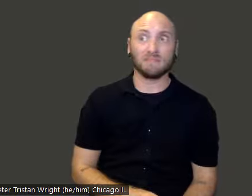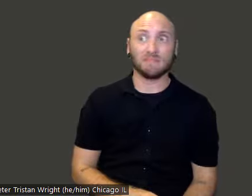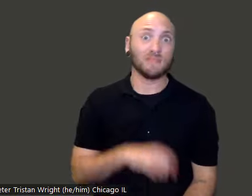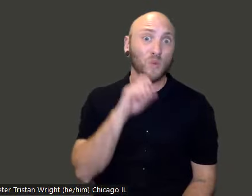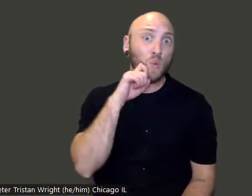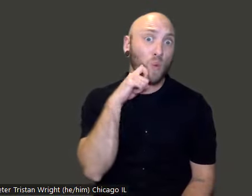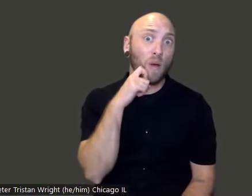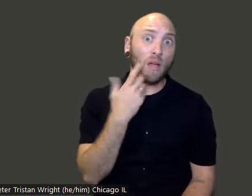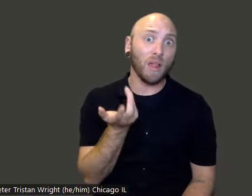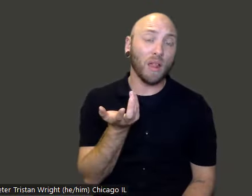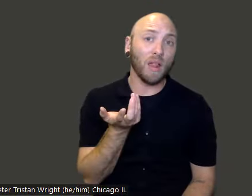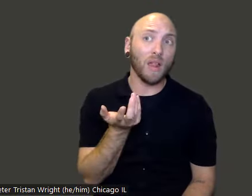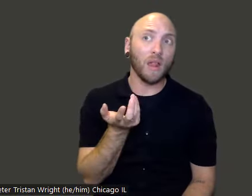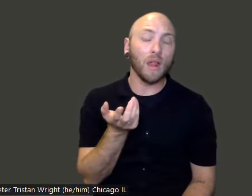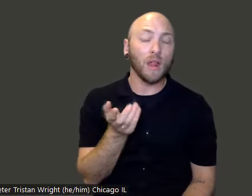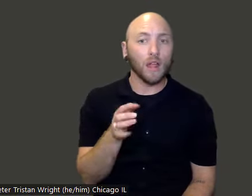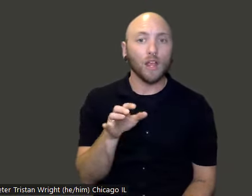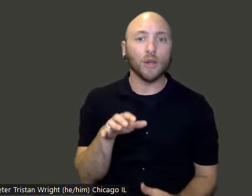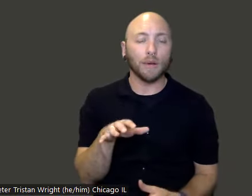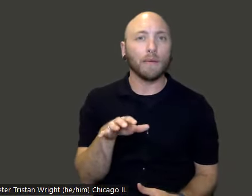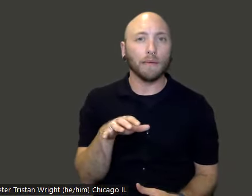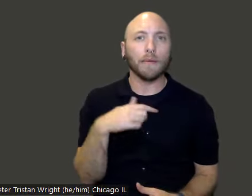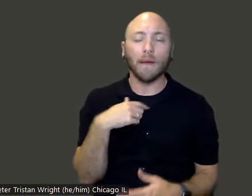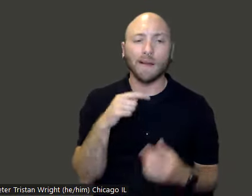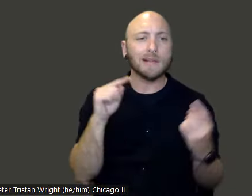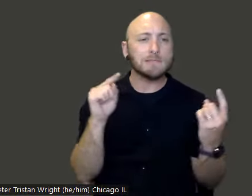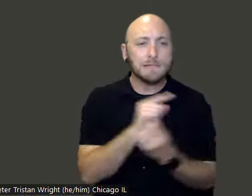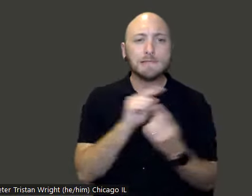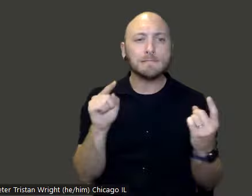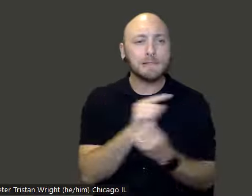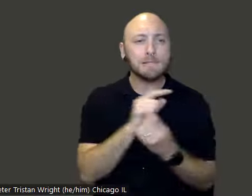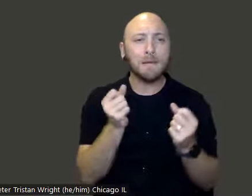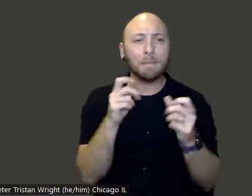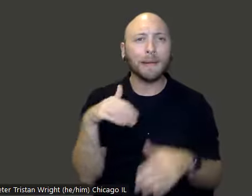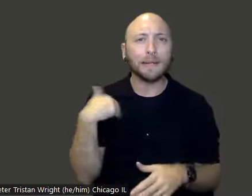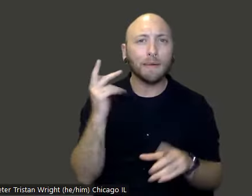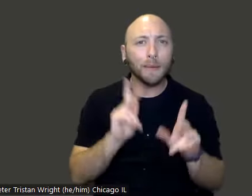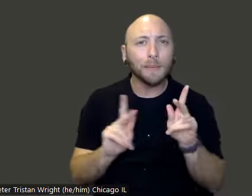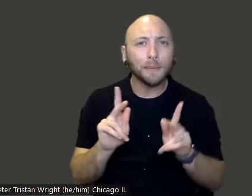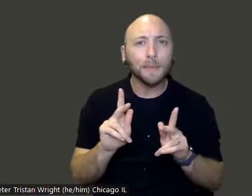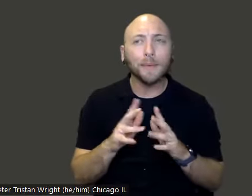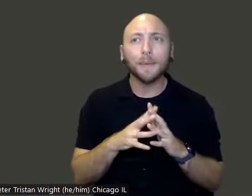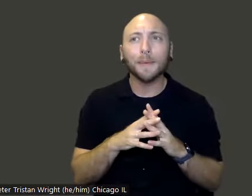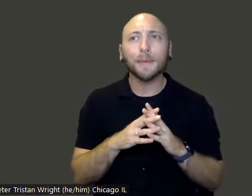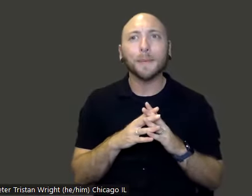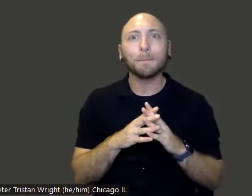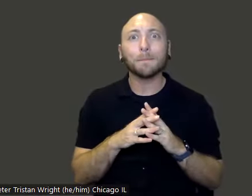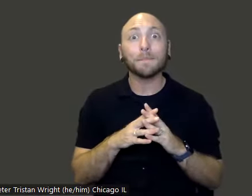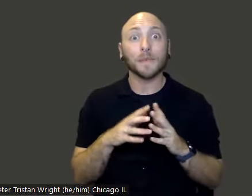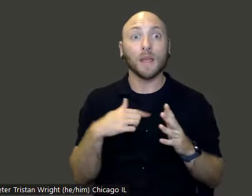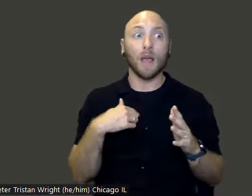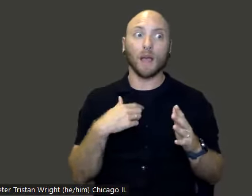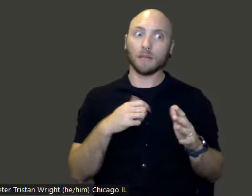like getting really involved with young people, started meeting a lot of young people, and I started able to sponsor a lot more